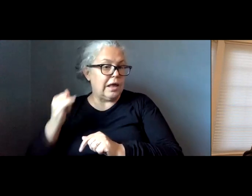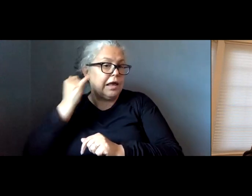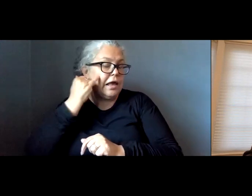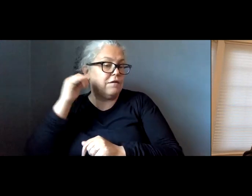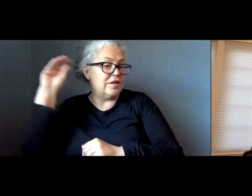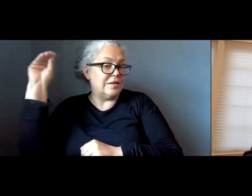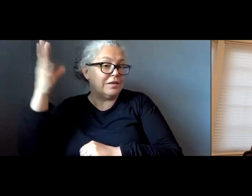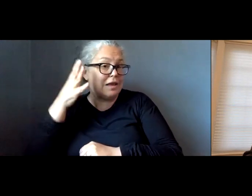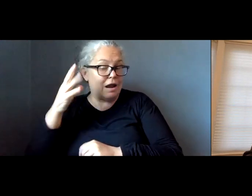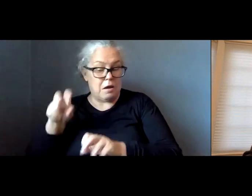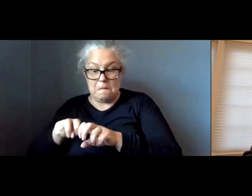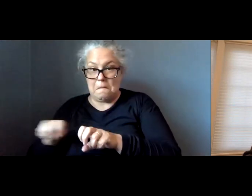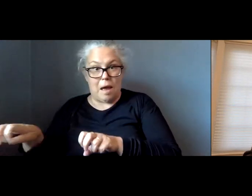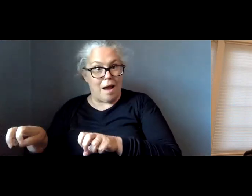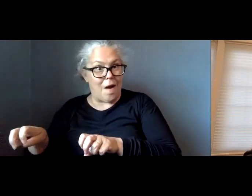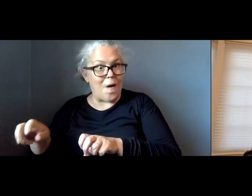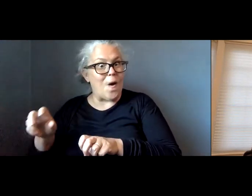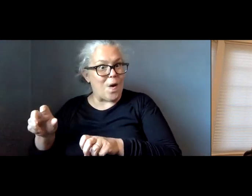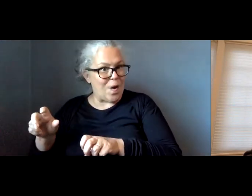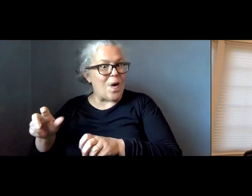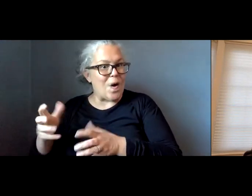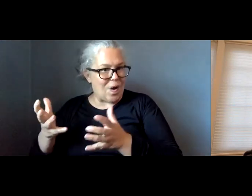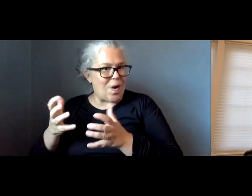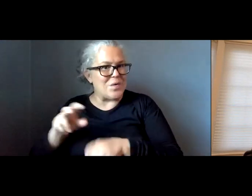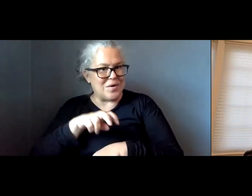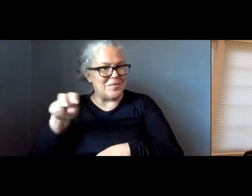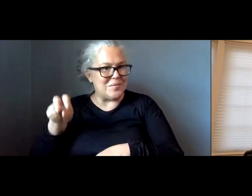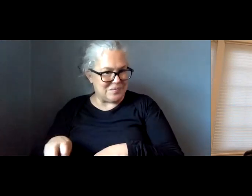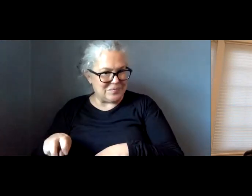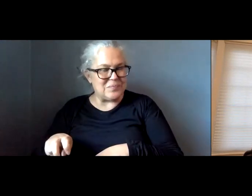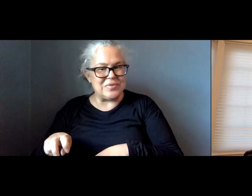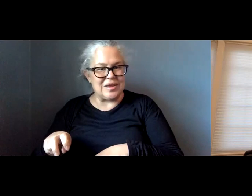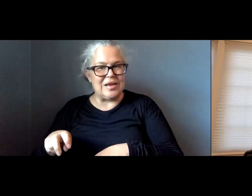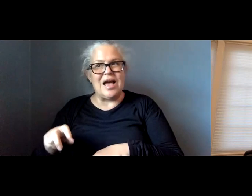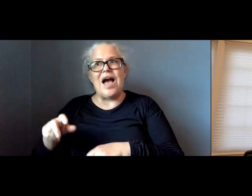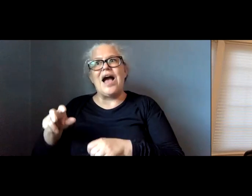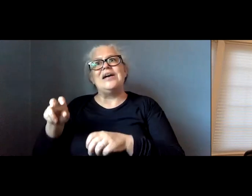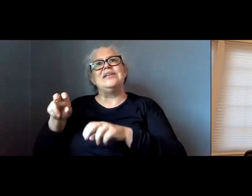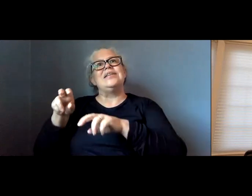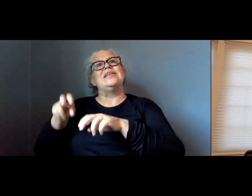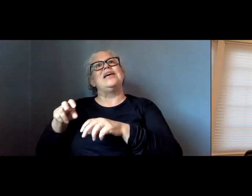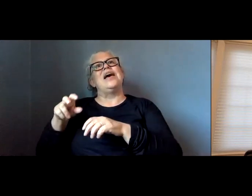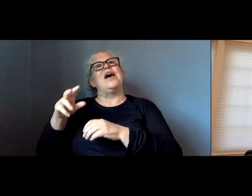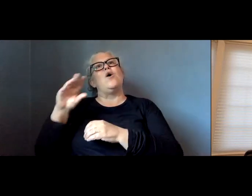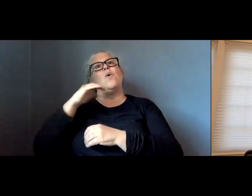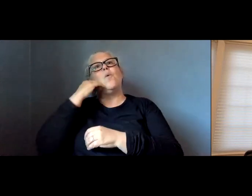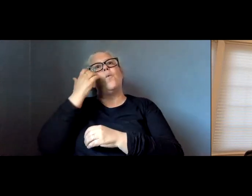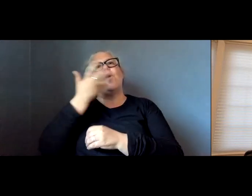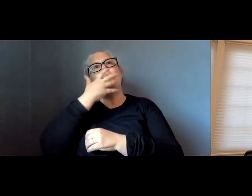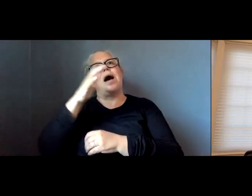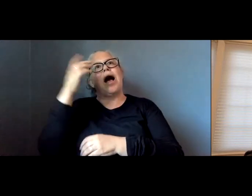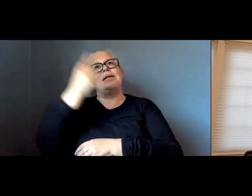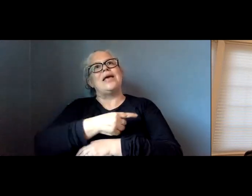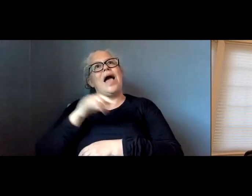weather. And for a few moments, I lost myself to daydreams about warm, hot days we have spent on this